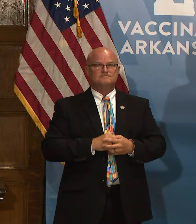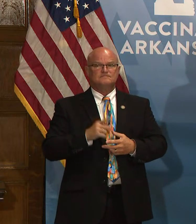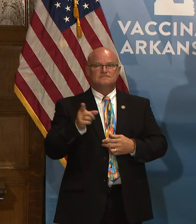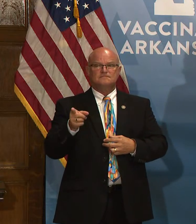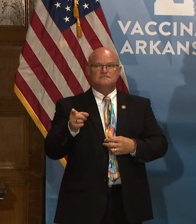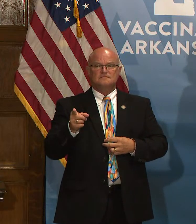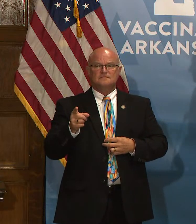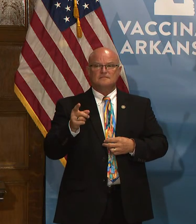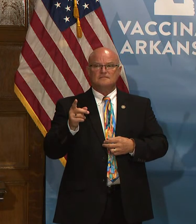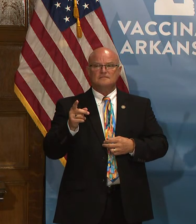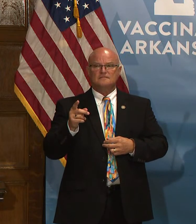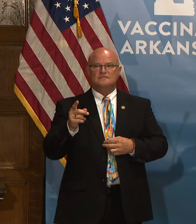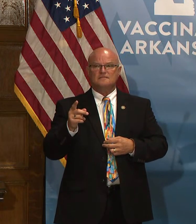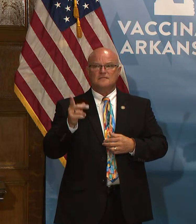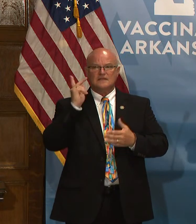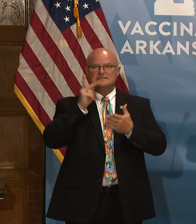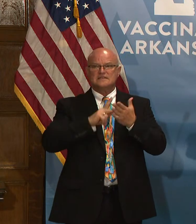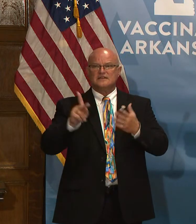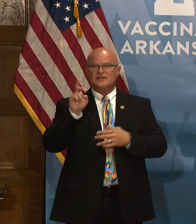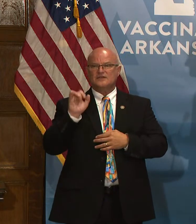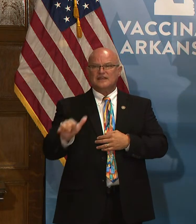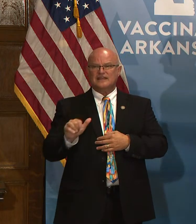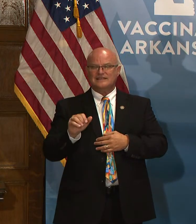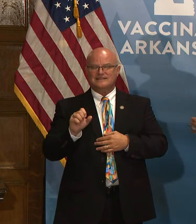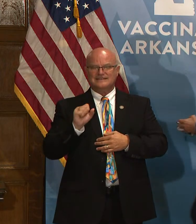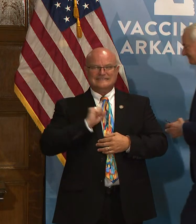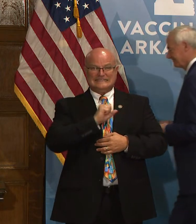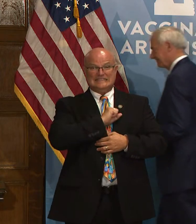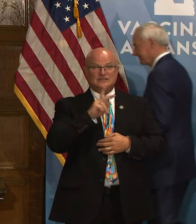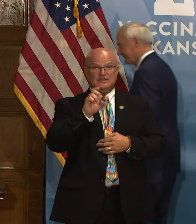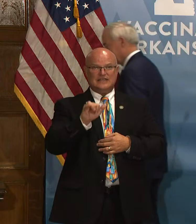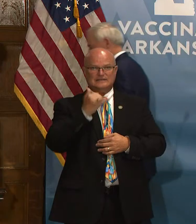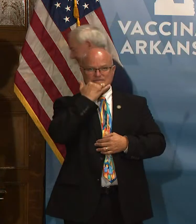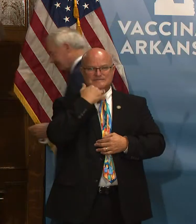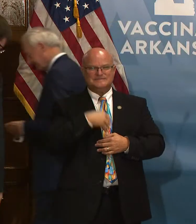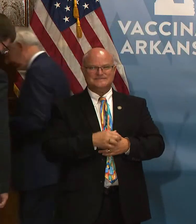Senator Key, or Secretary Key, excuse me.